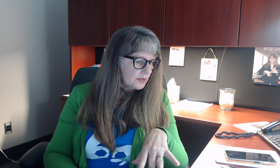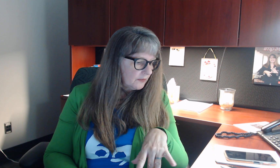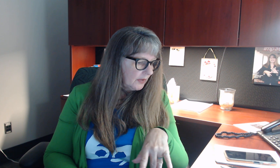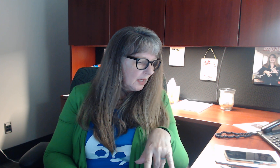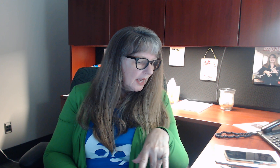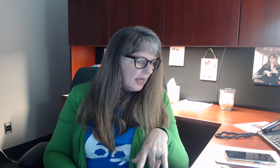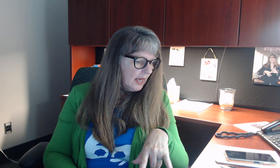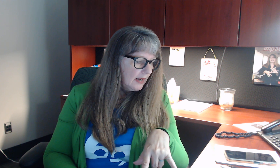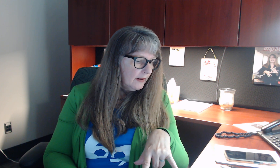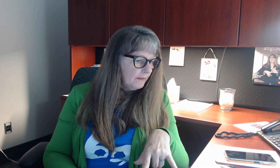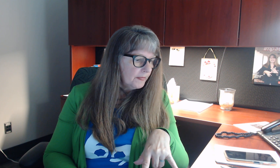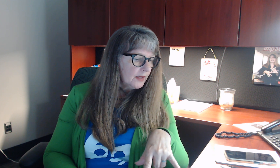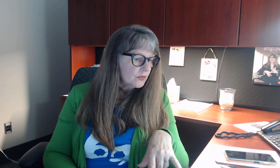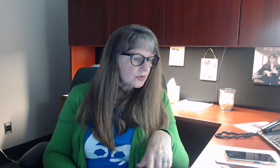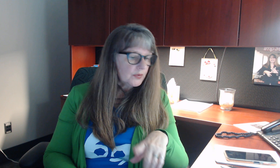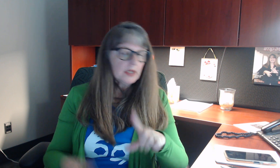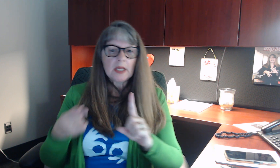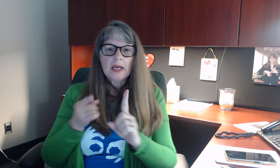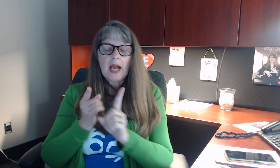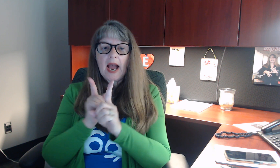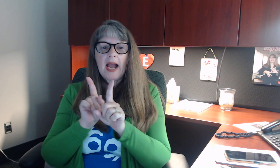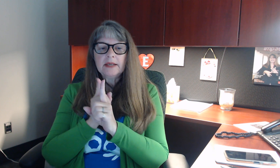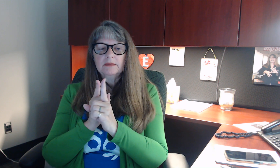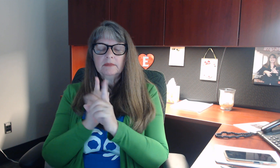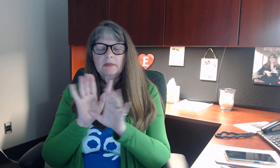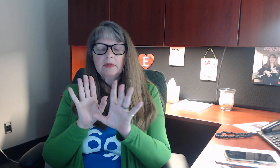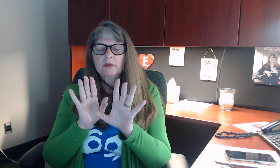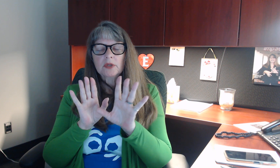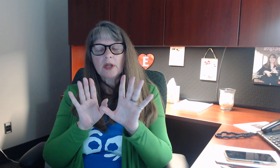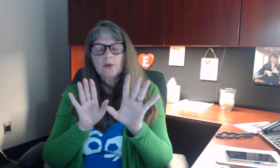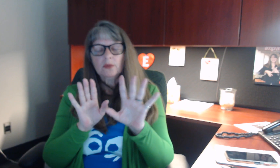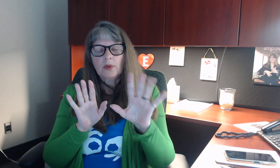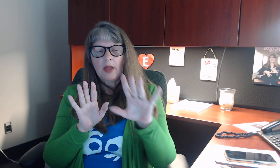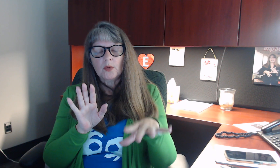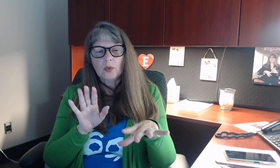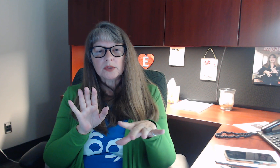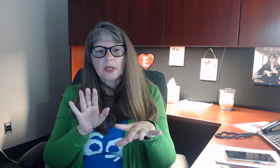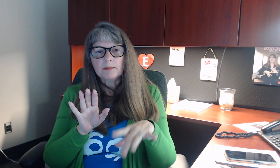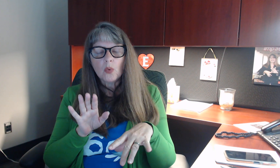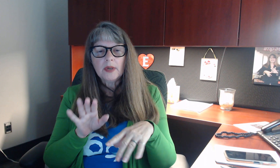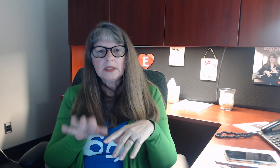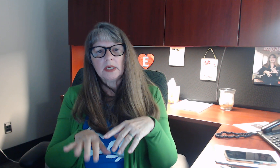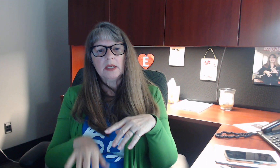specific. So then there's other words like point and